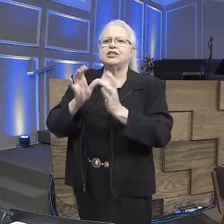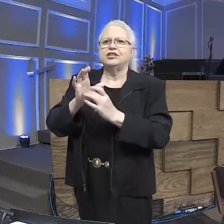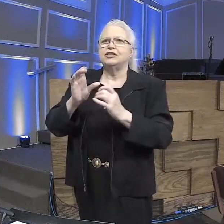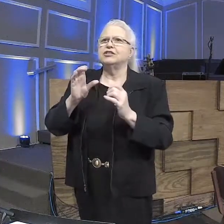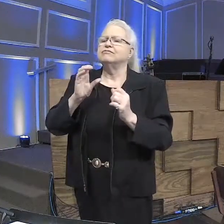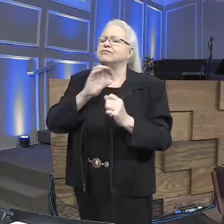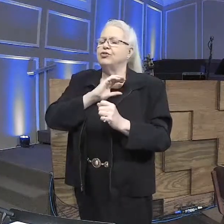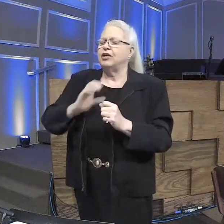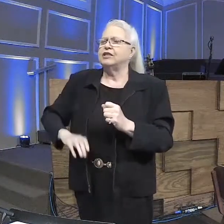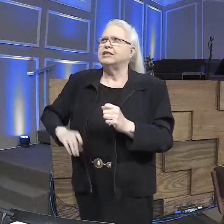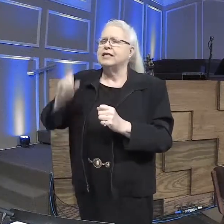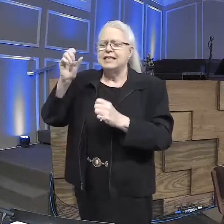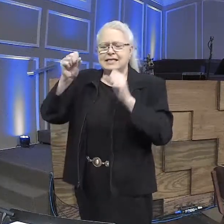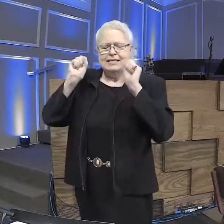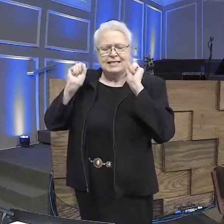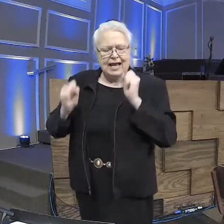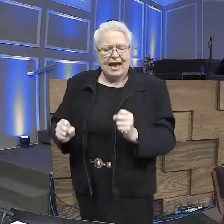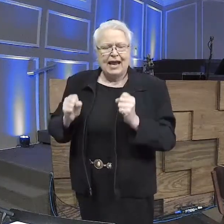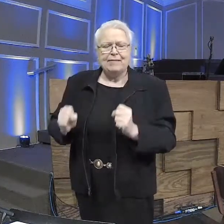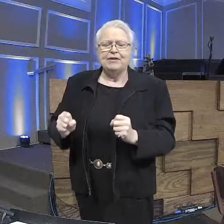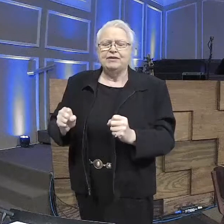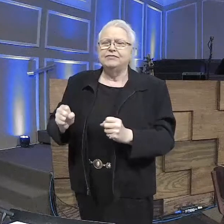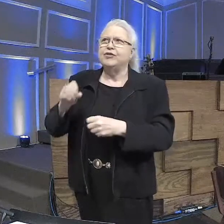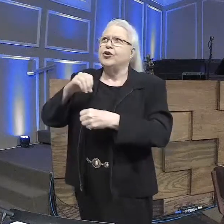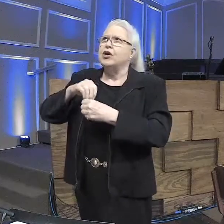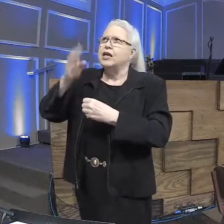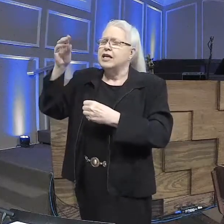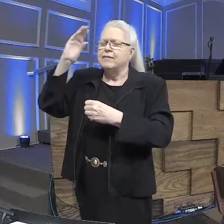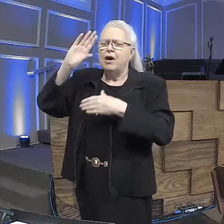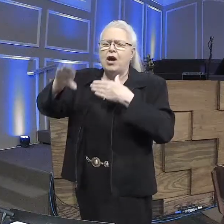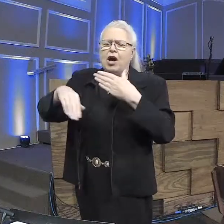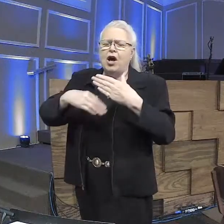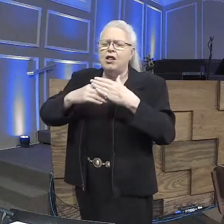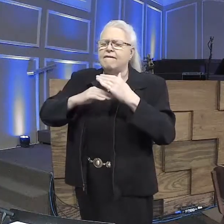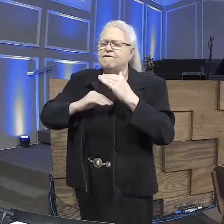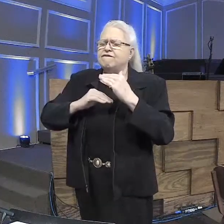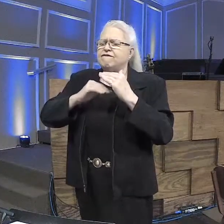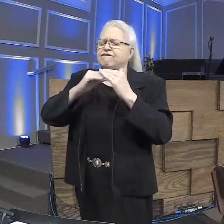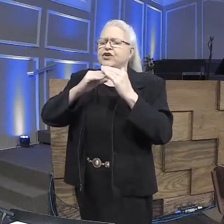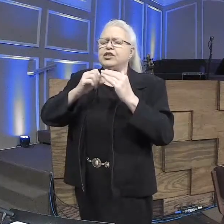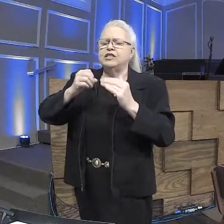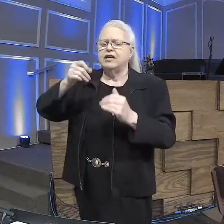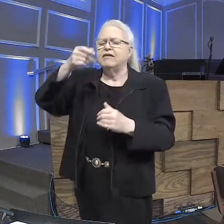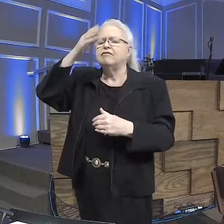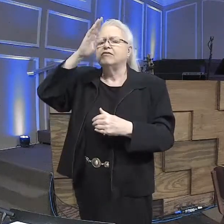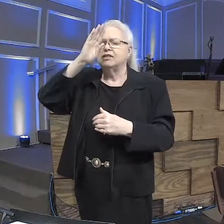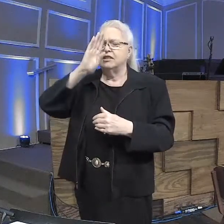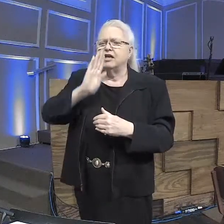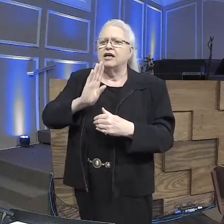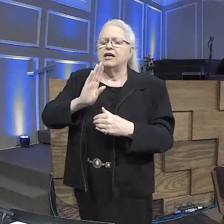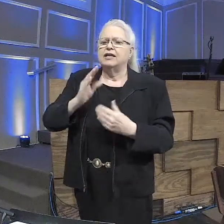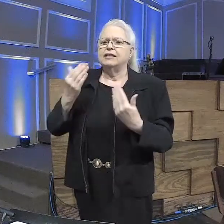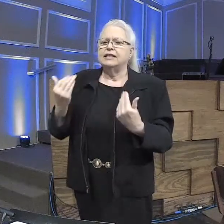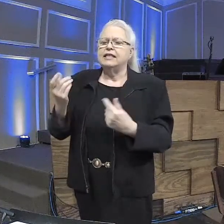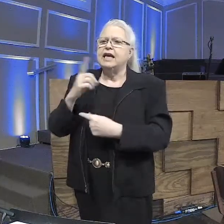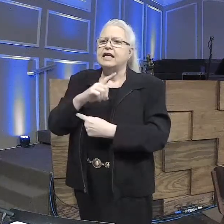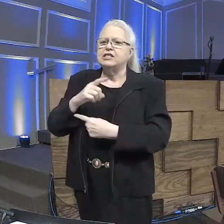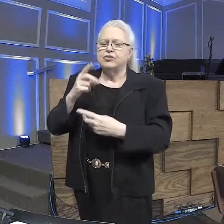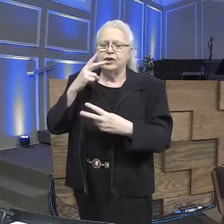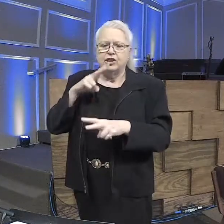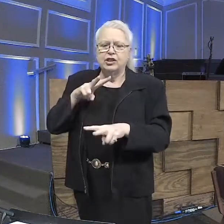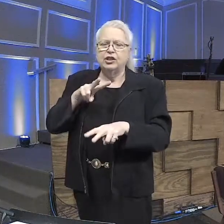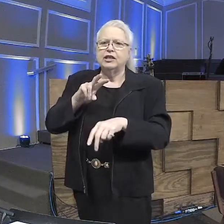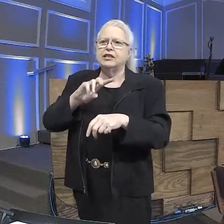in Him dwells all the fullness of the Godhead in bodily form. And so today, as we look at God's